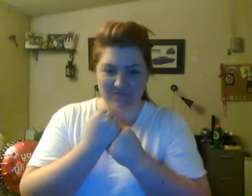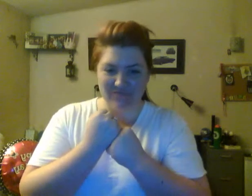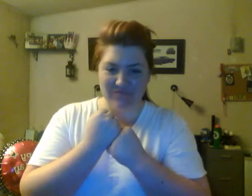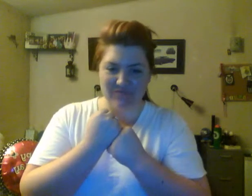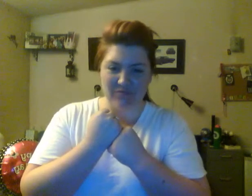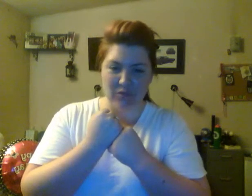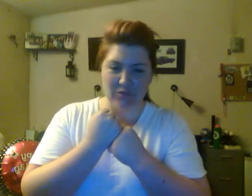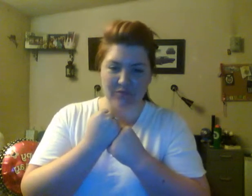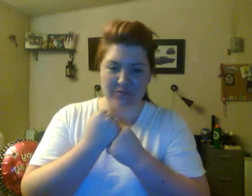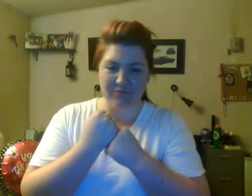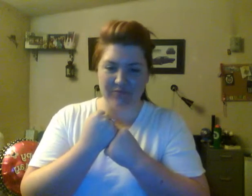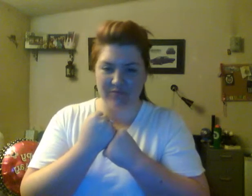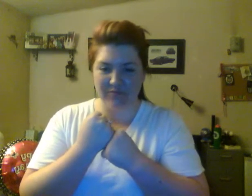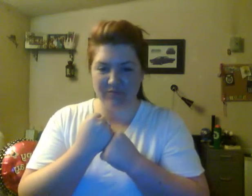graph.